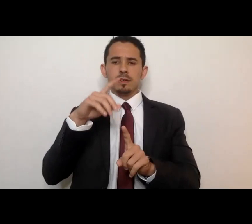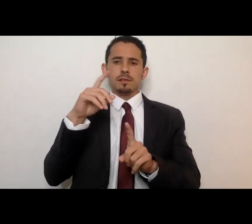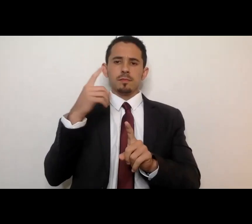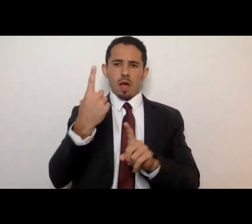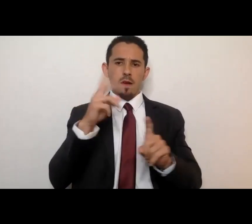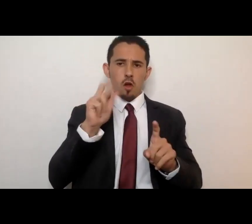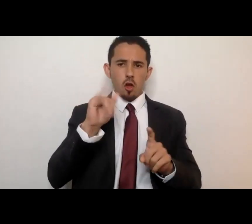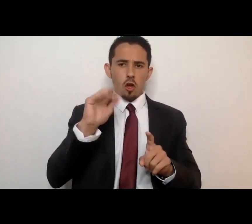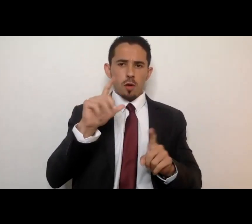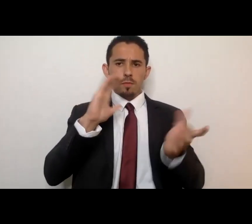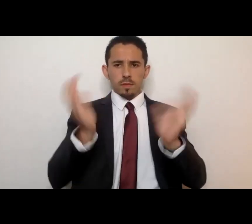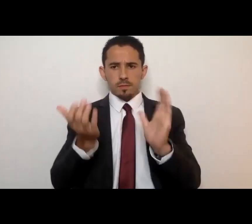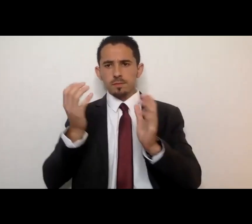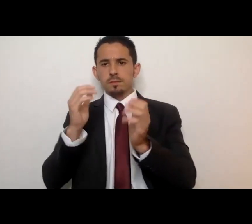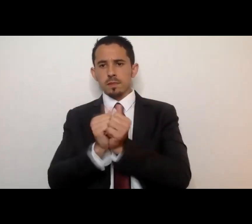here